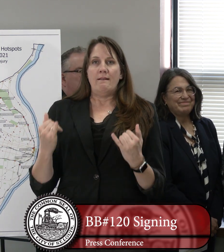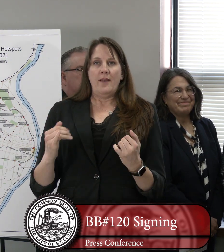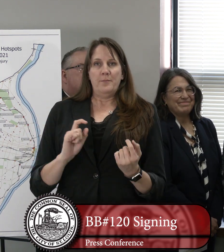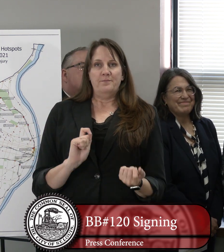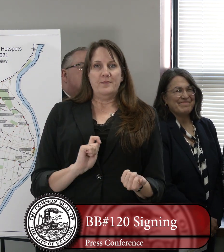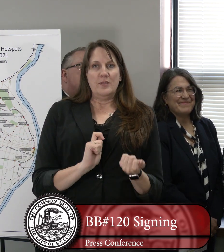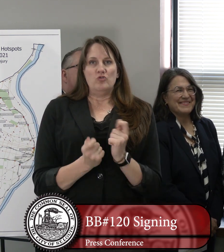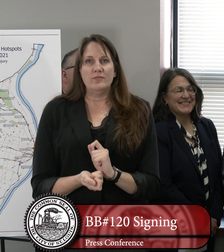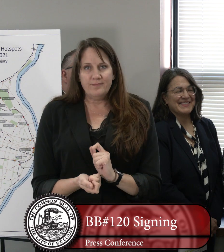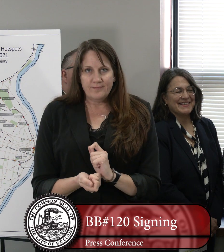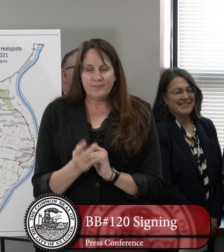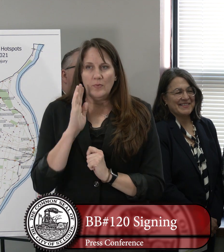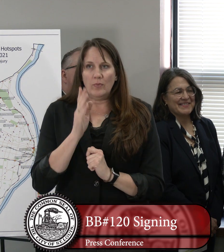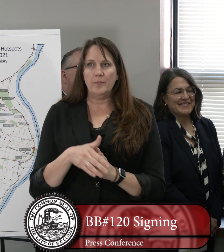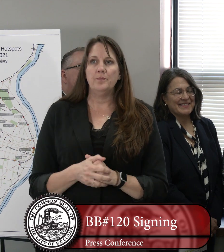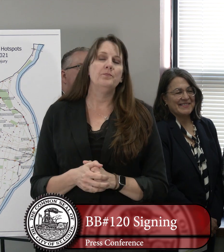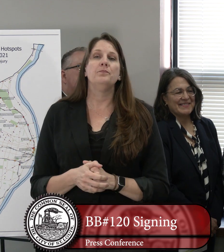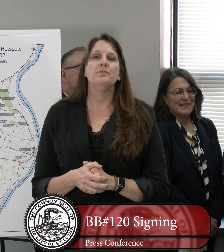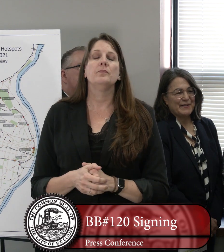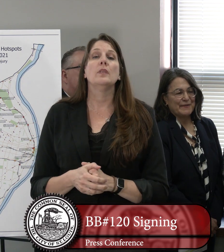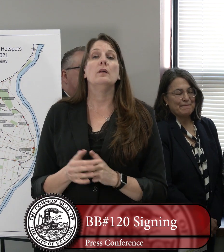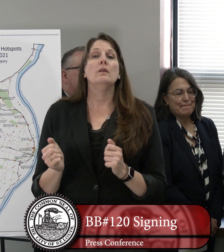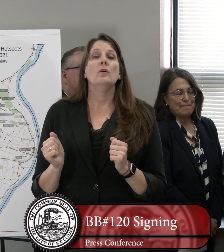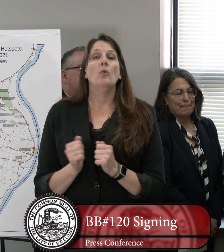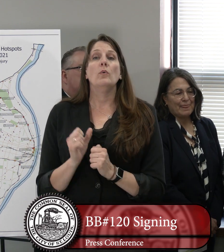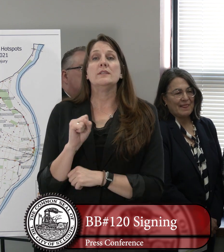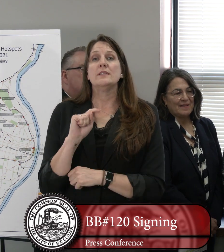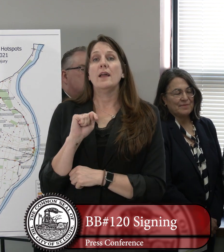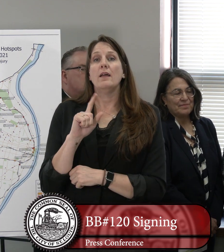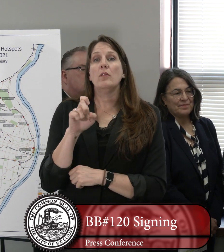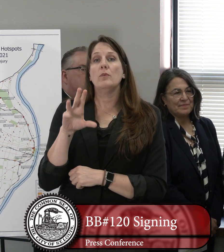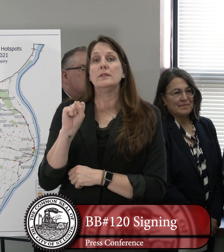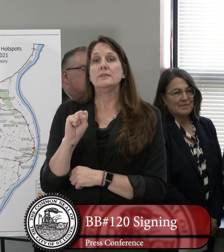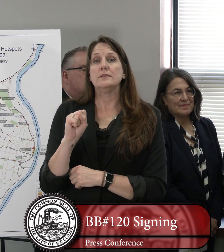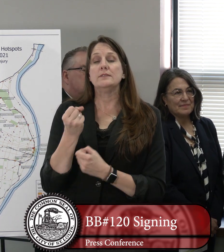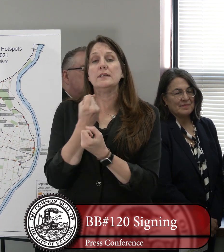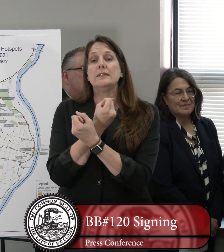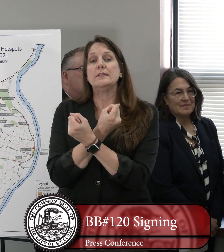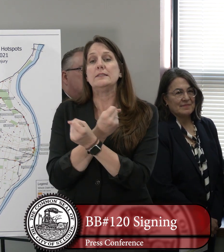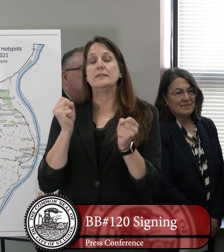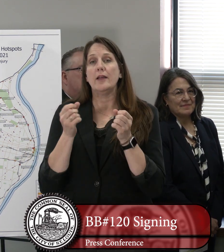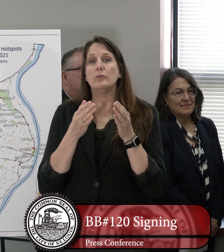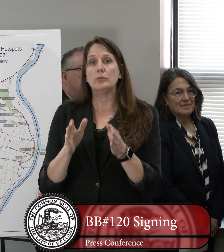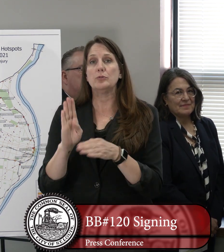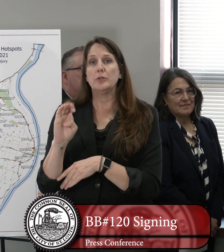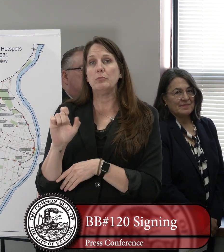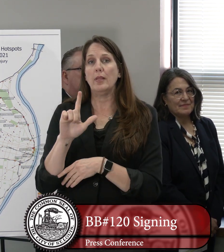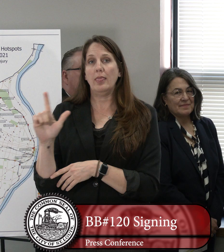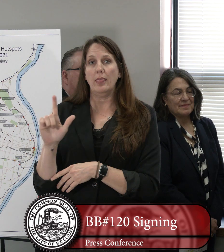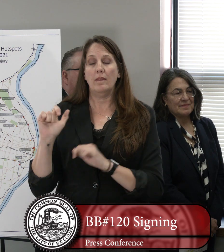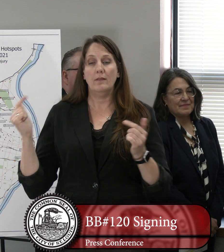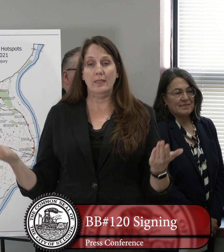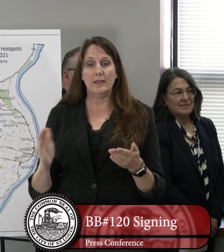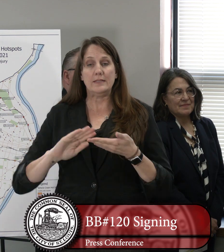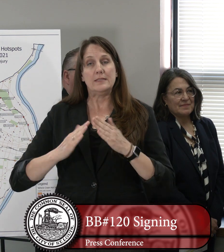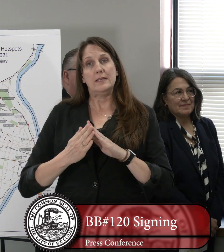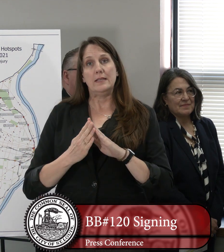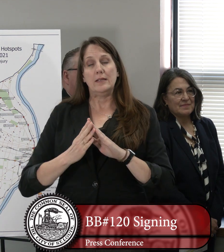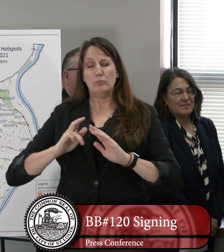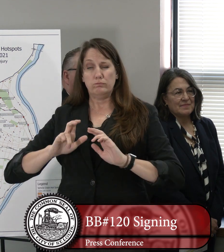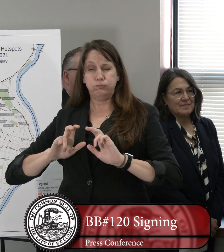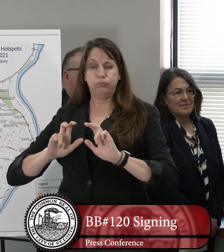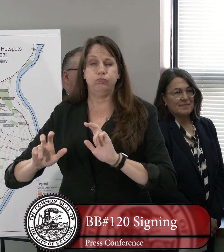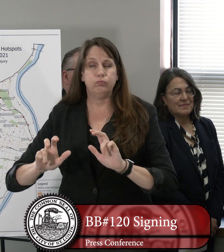today. With the St. Louis Safer Streets Bill, the city is making our largest ever investment, not just